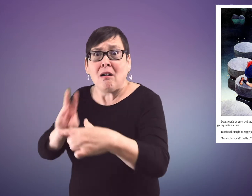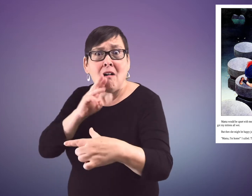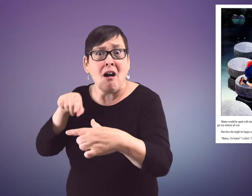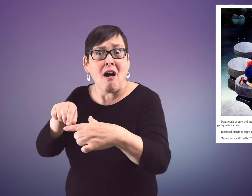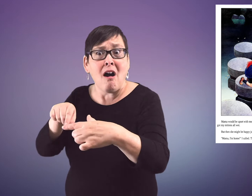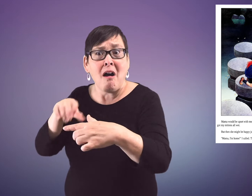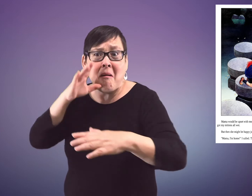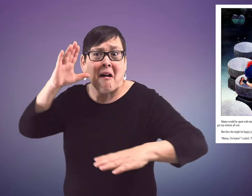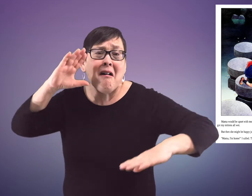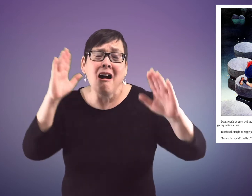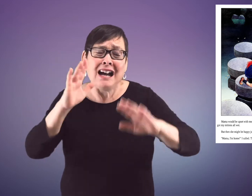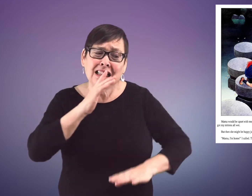that.